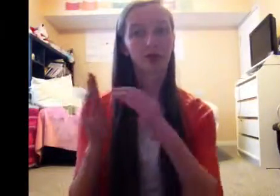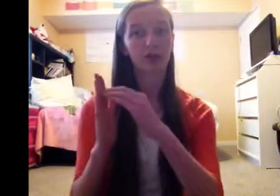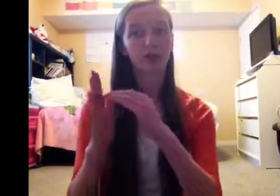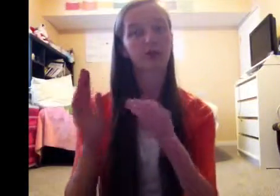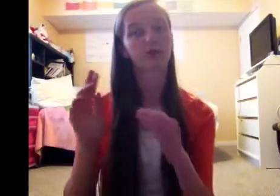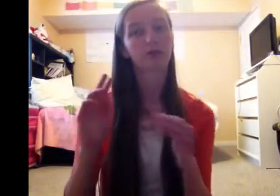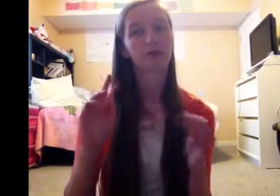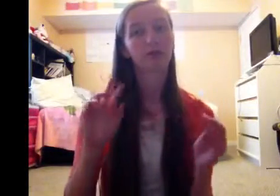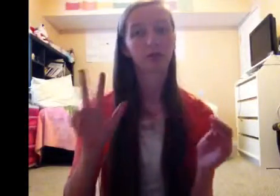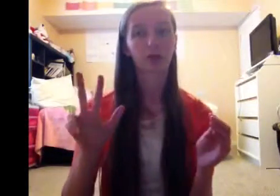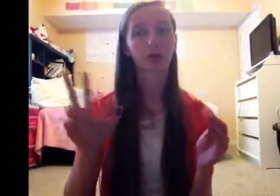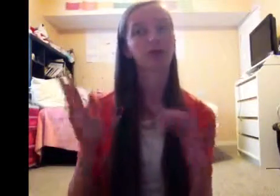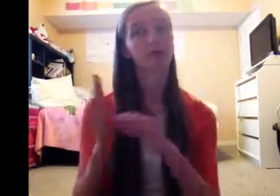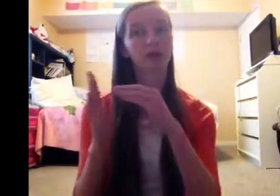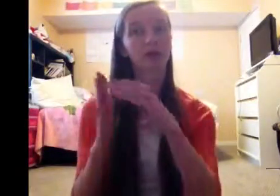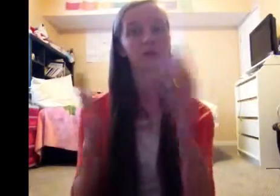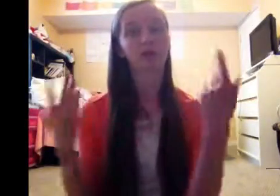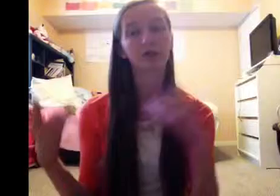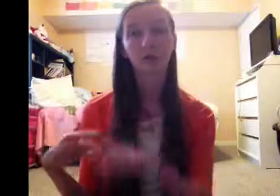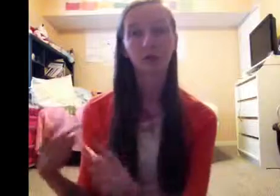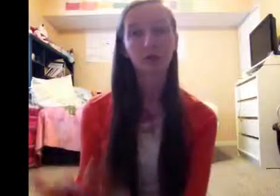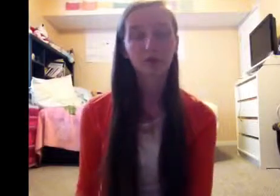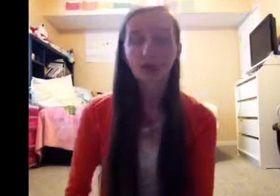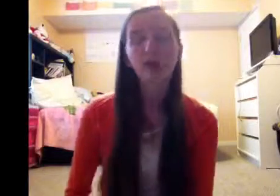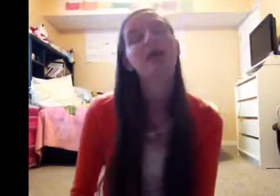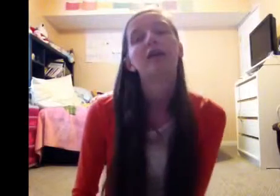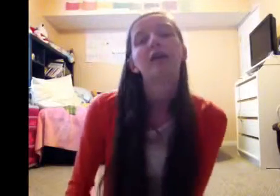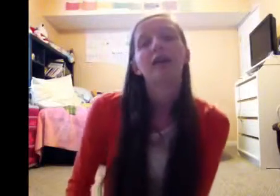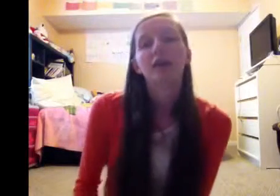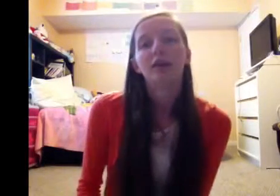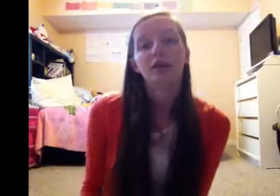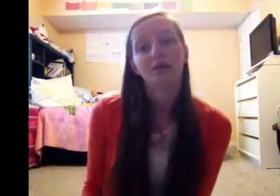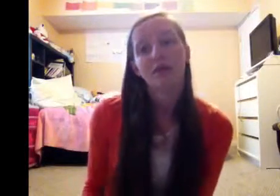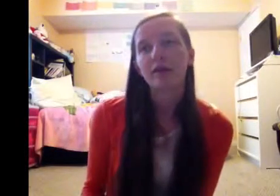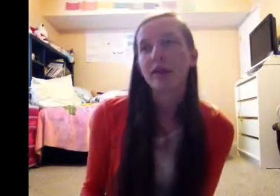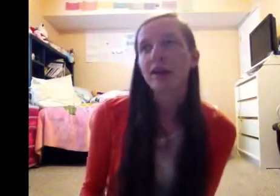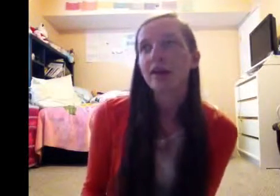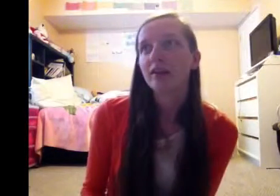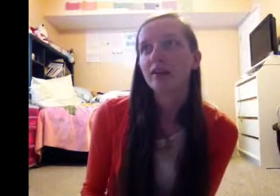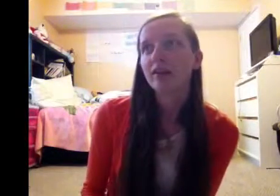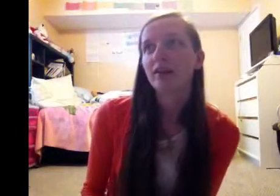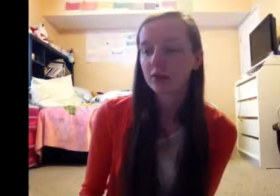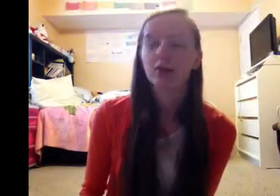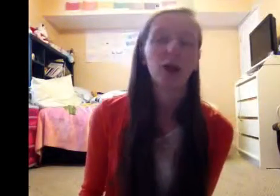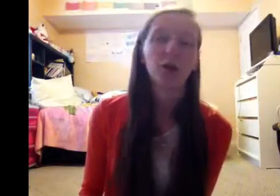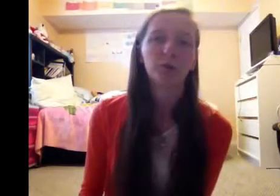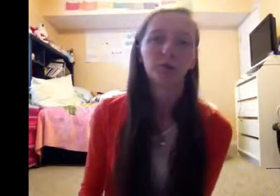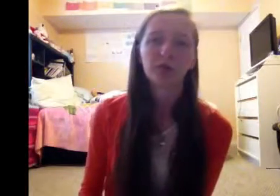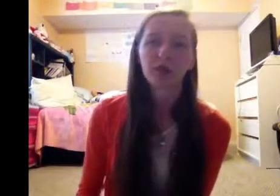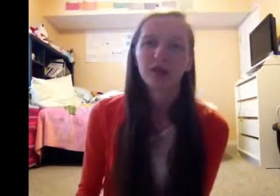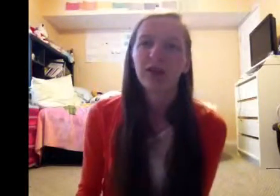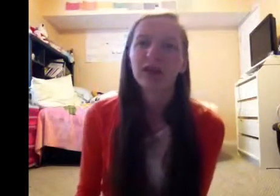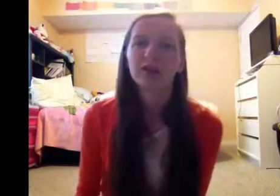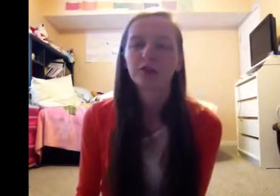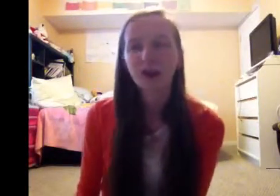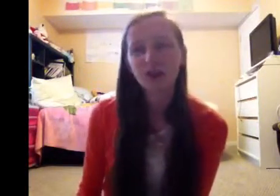million, 3 million, so on and so forth. And then, oh, okay, so